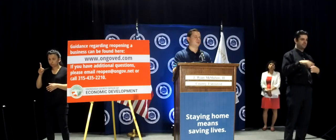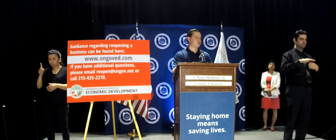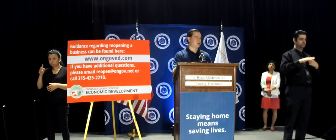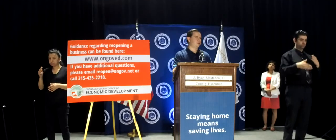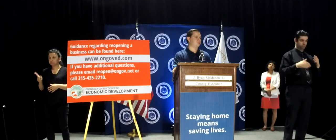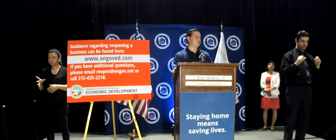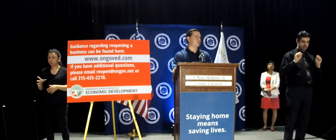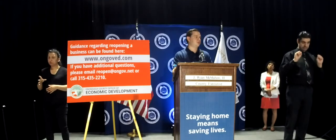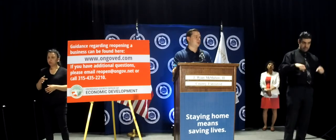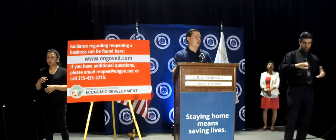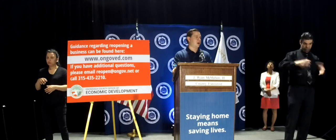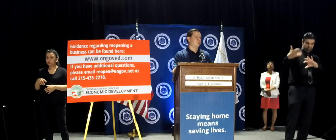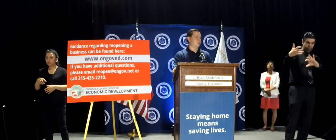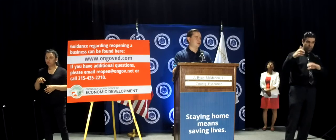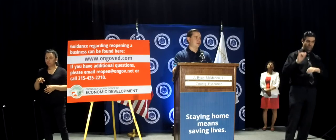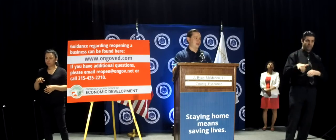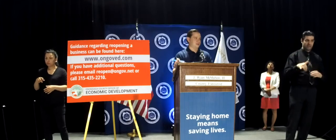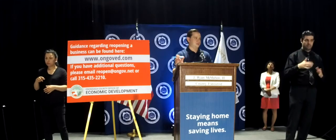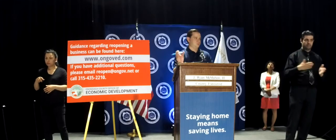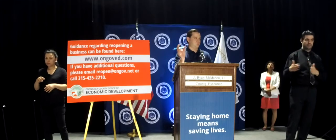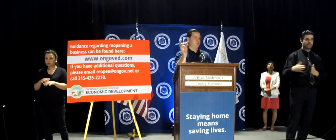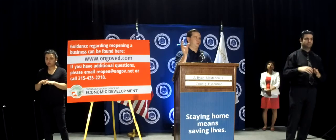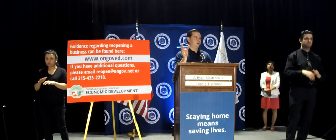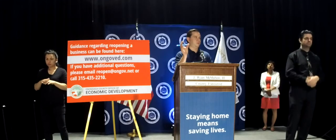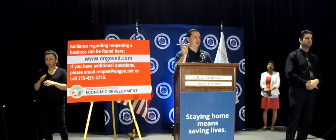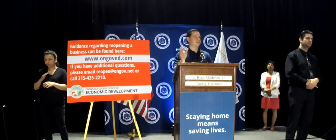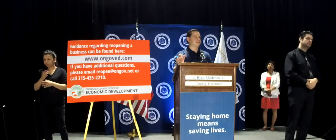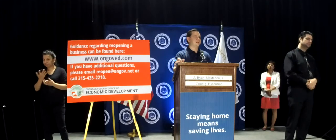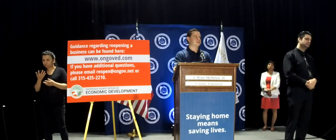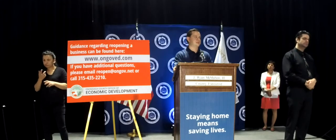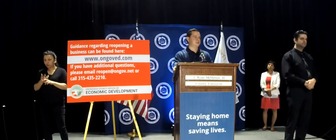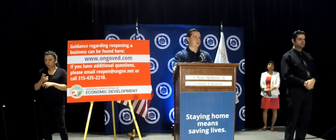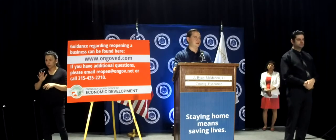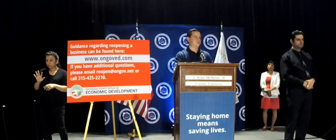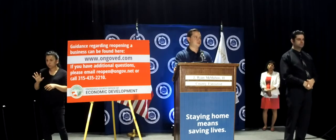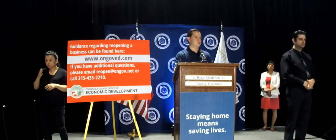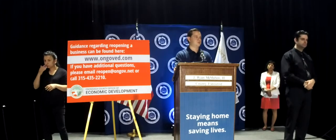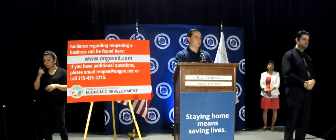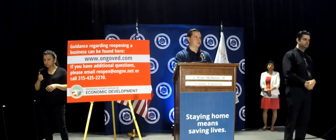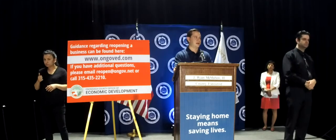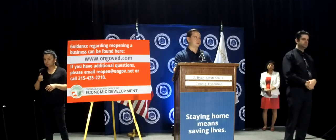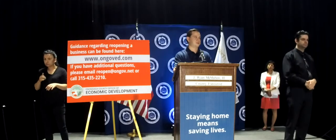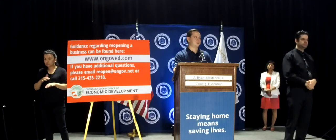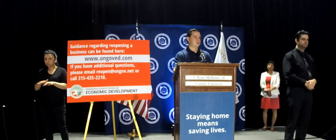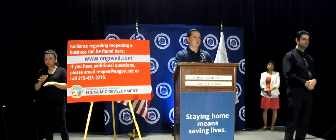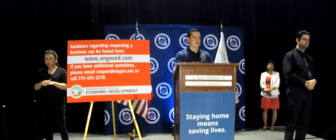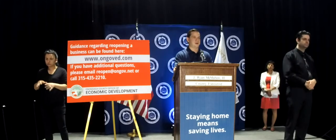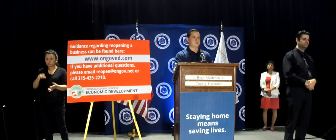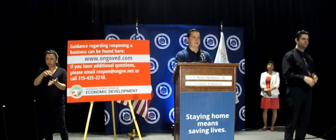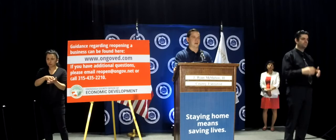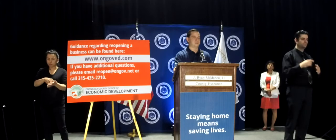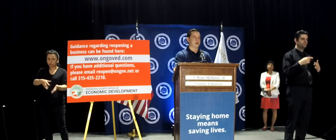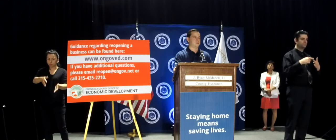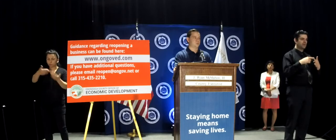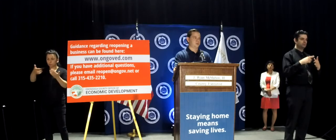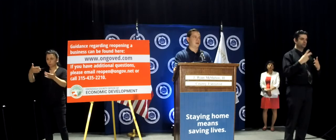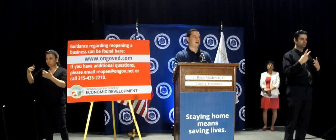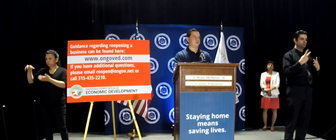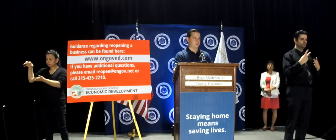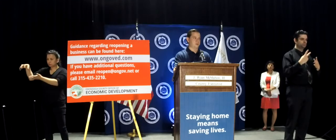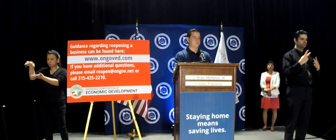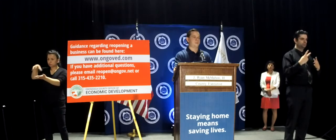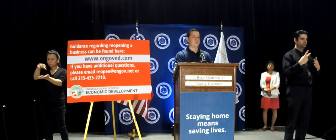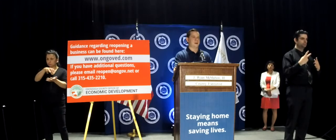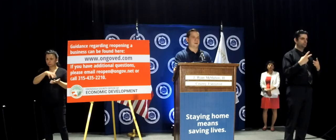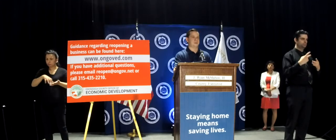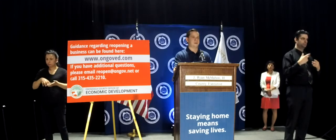is really the challenge. When you look at really bringing back the density, phase 2 is a big test. Your downtowns will be alive a